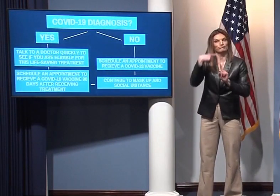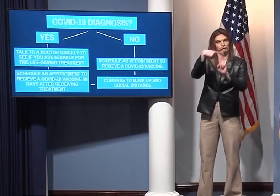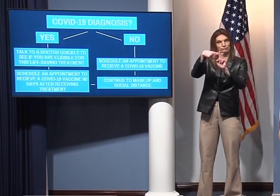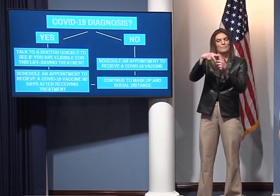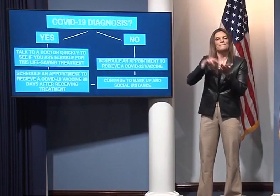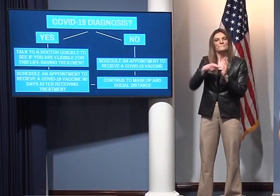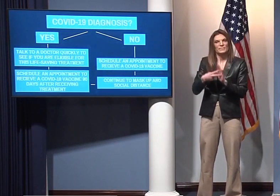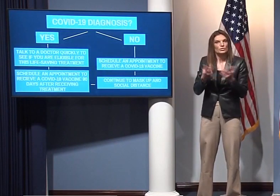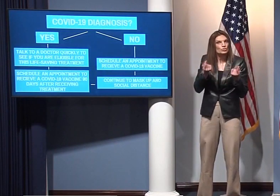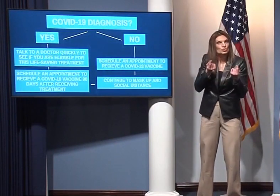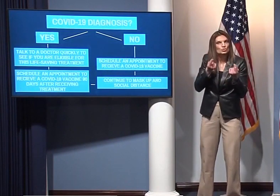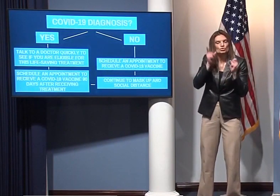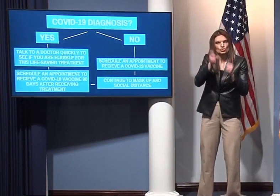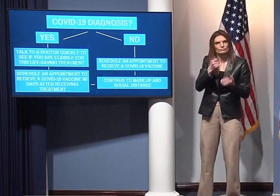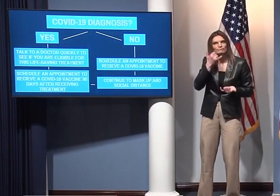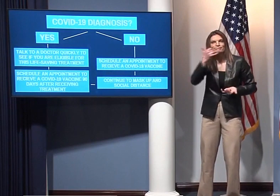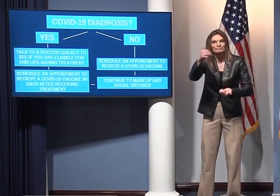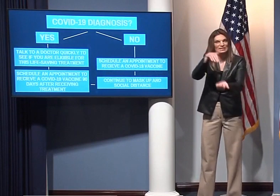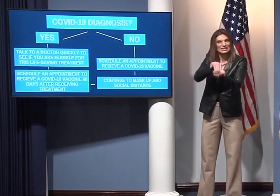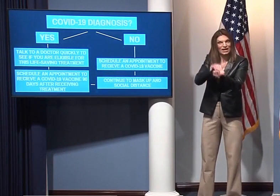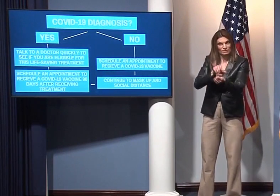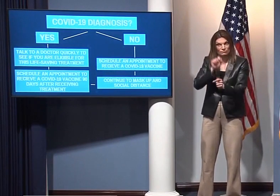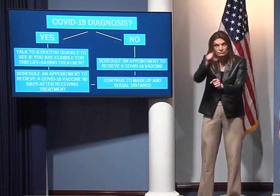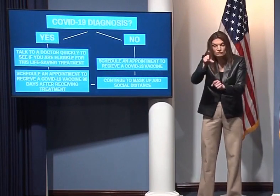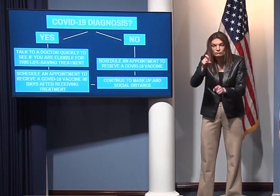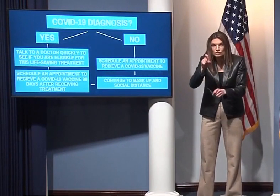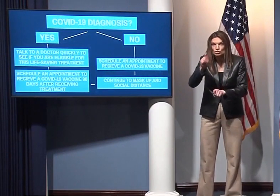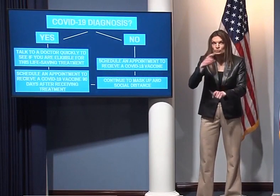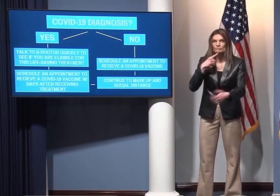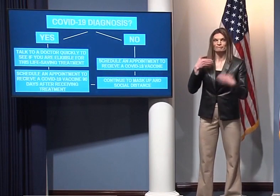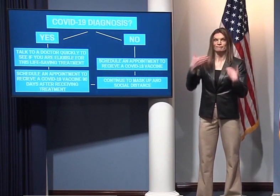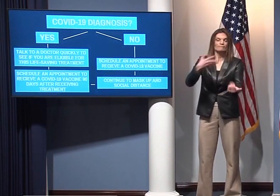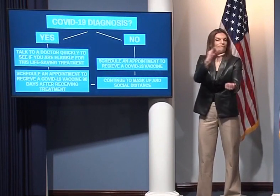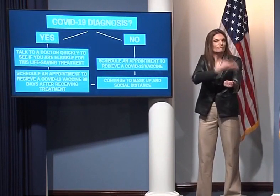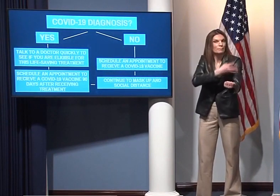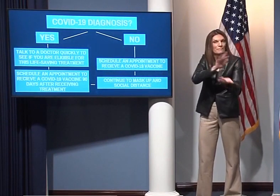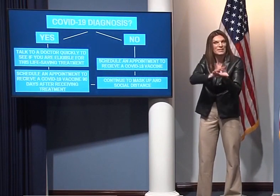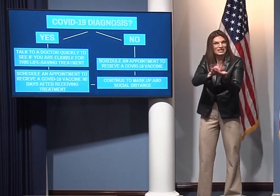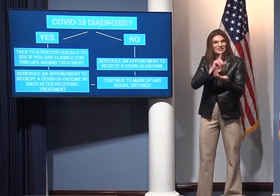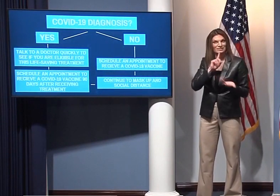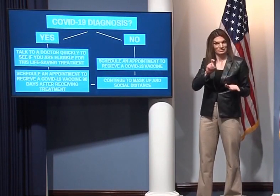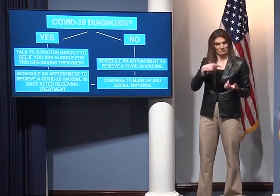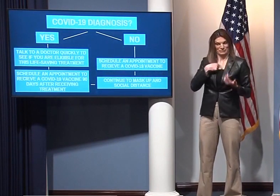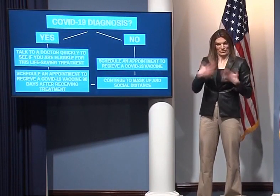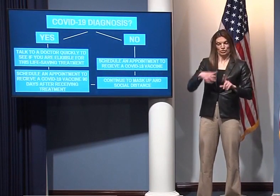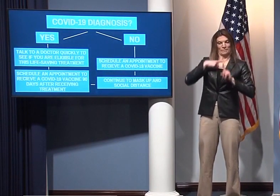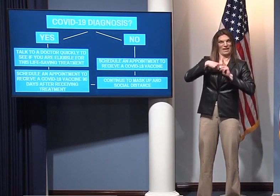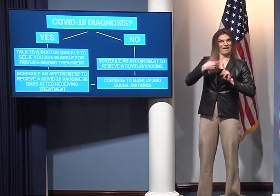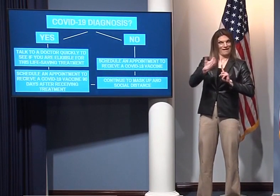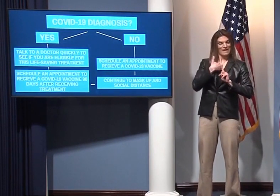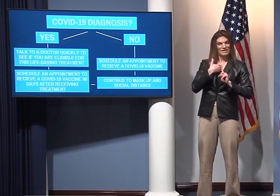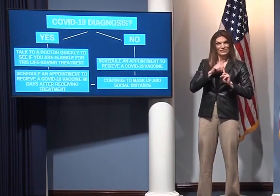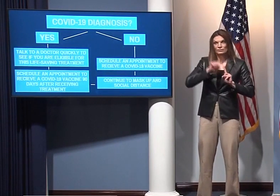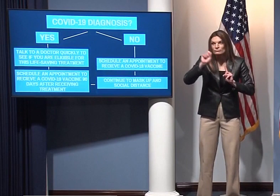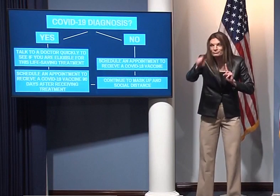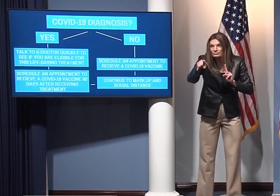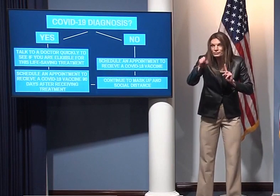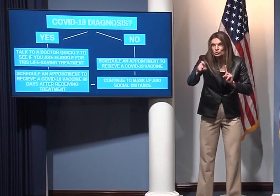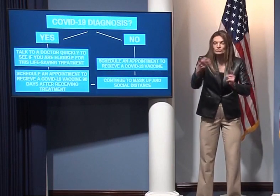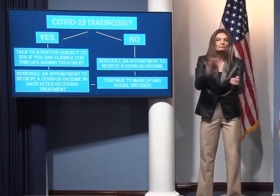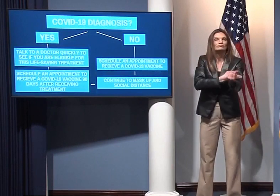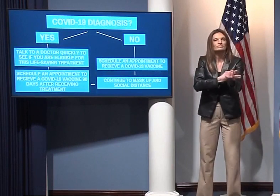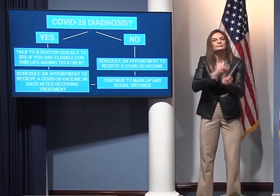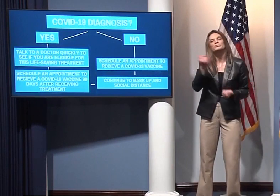COVID, talk to a physician to see if you are eligible for this treatment. Time is of the essence with these therapeutics.